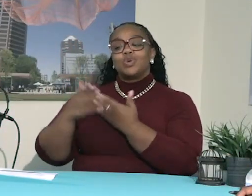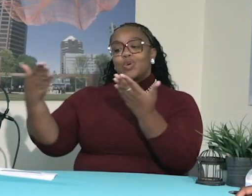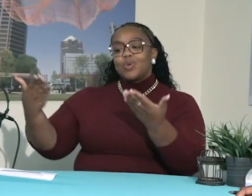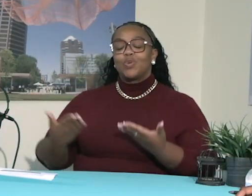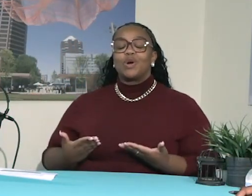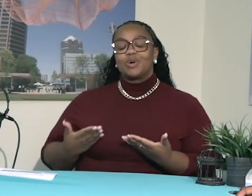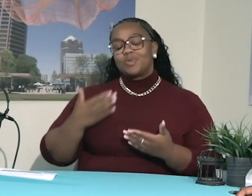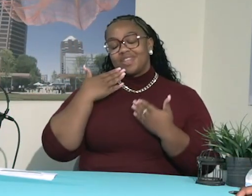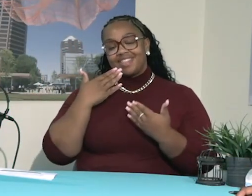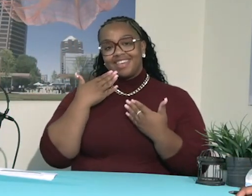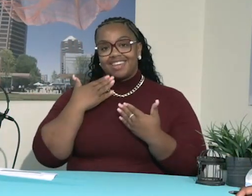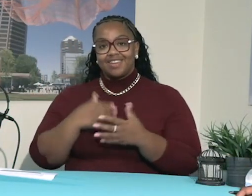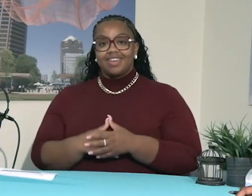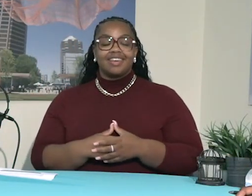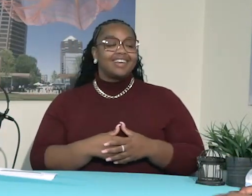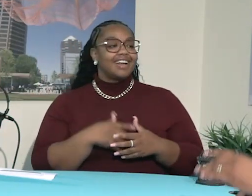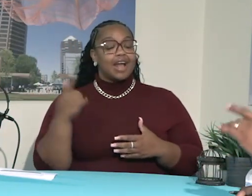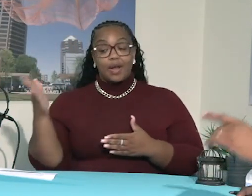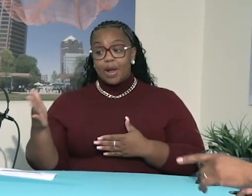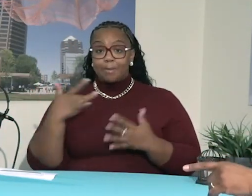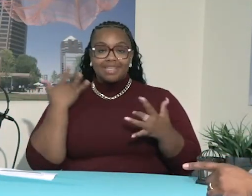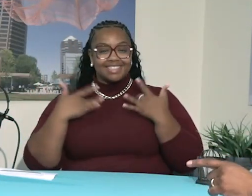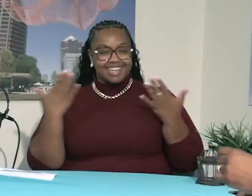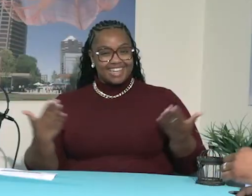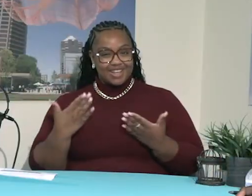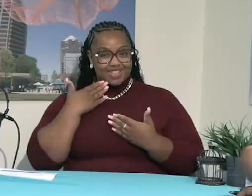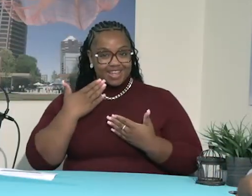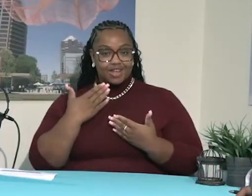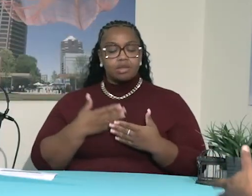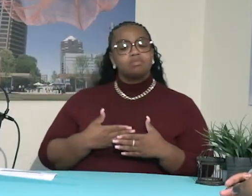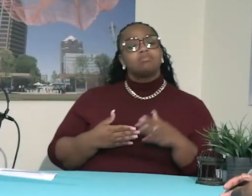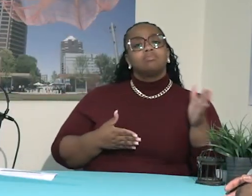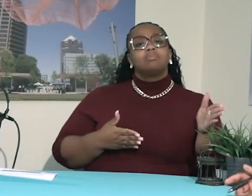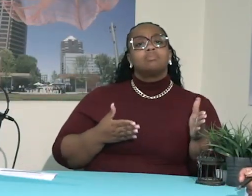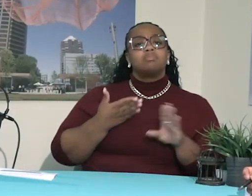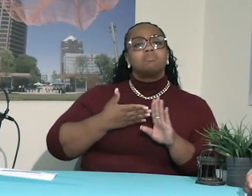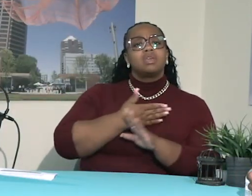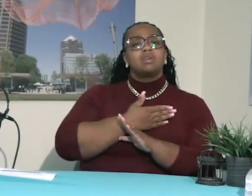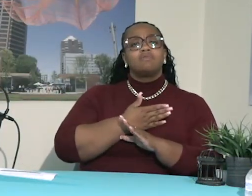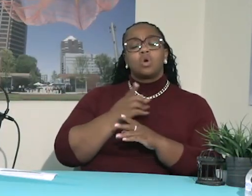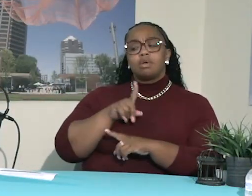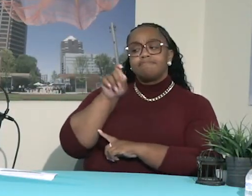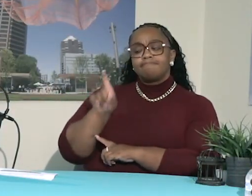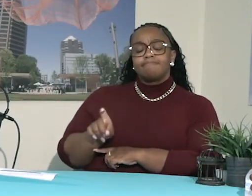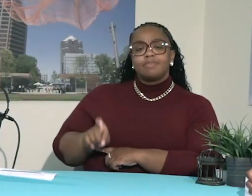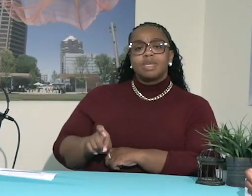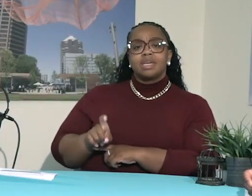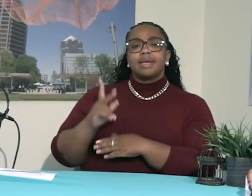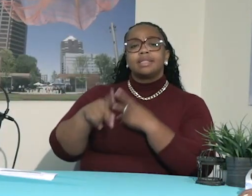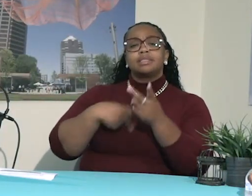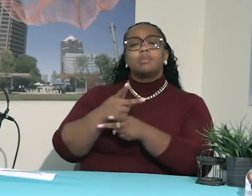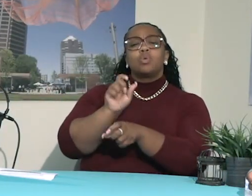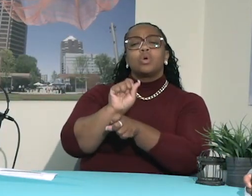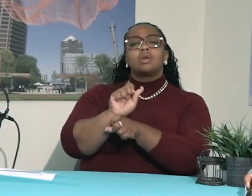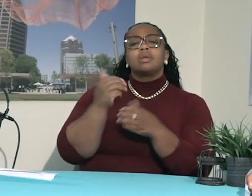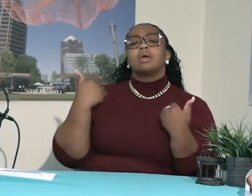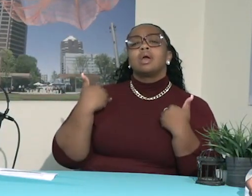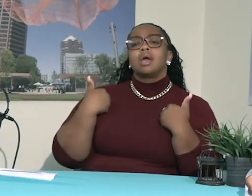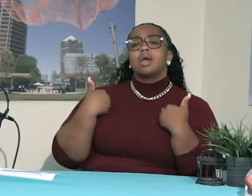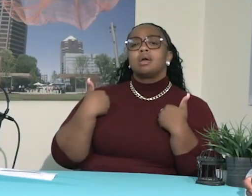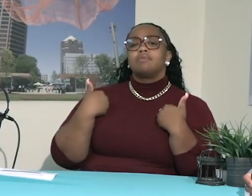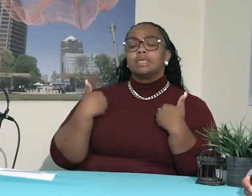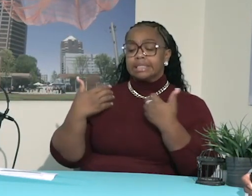Thank you. I'm excited to be here, Rodney. All right. Before I ask you about you and what got you in this type of work, break that down for me. What's the difference